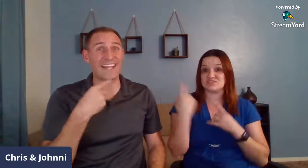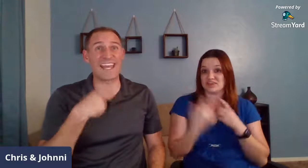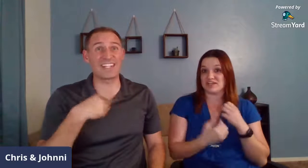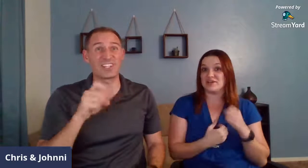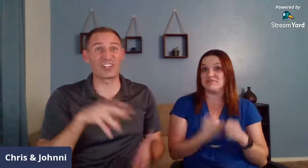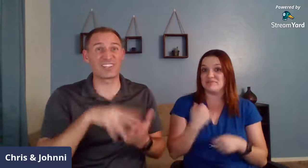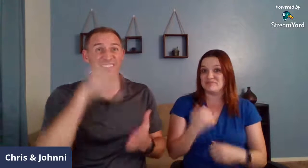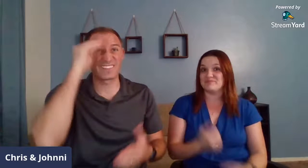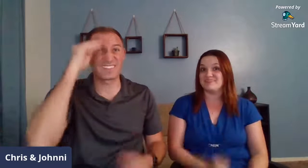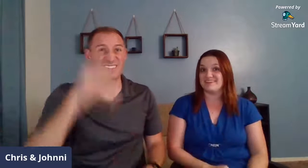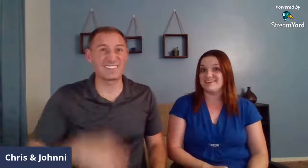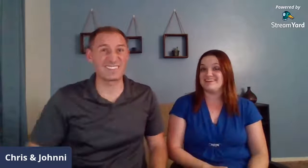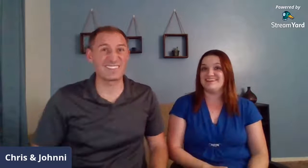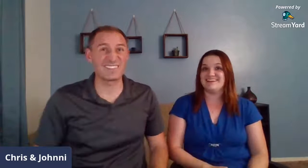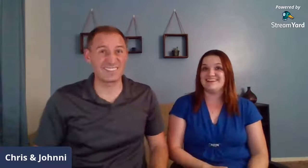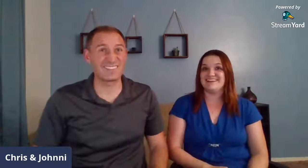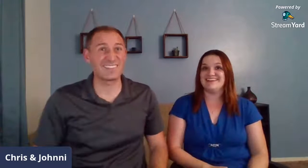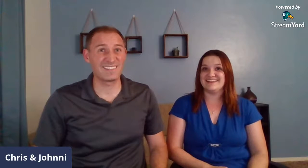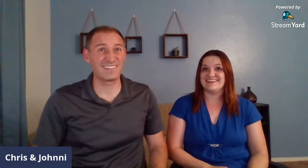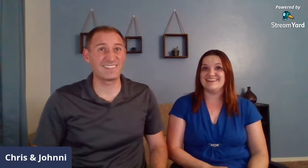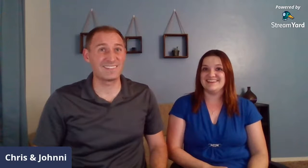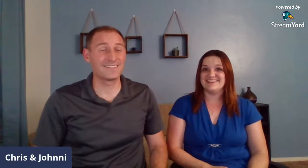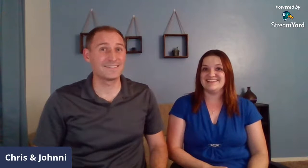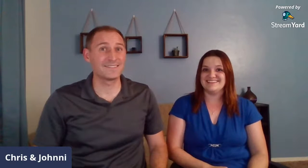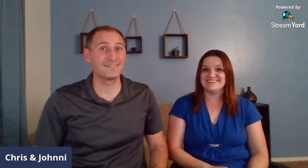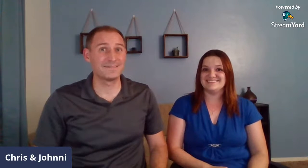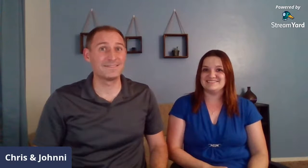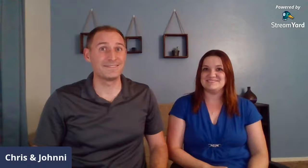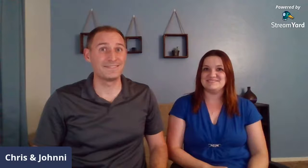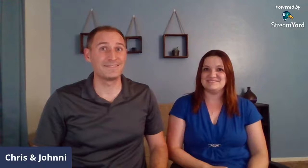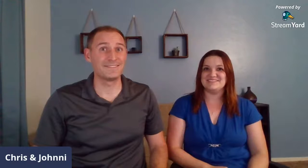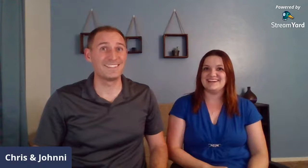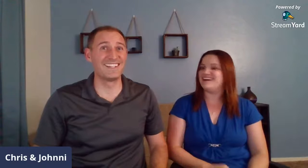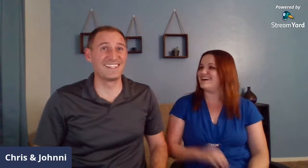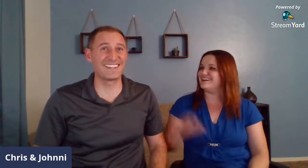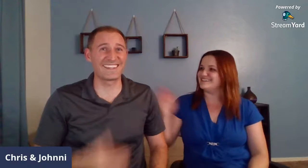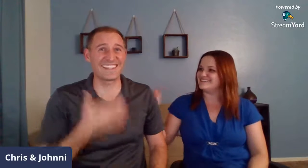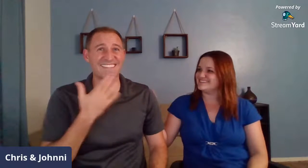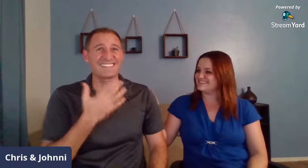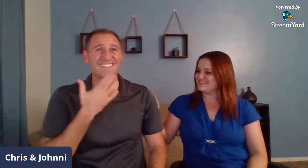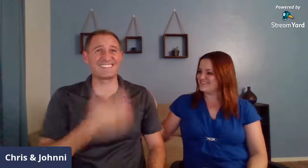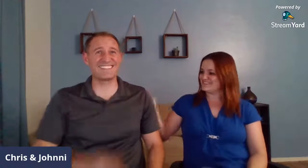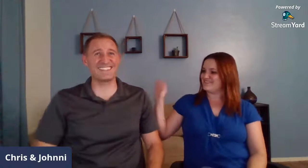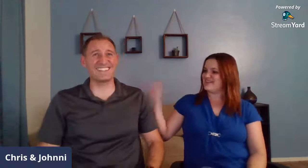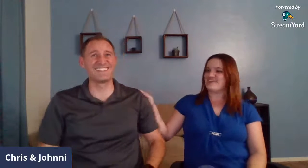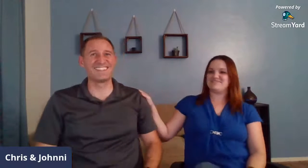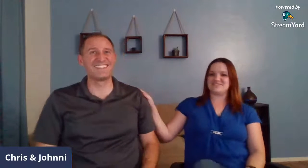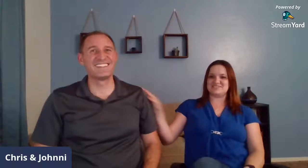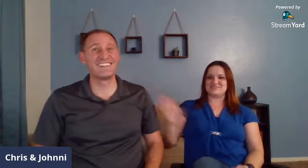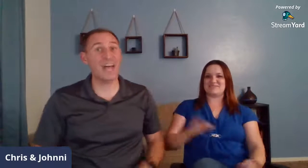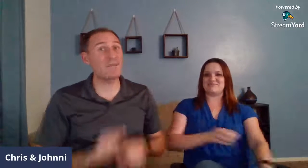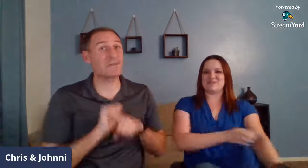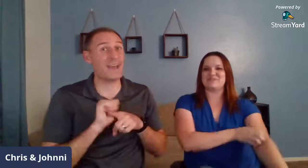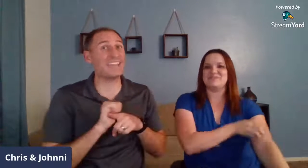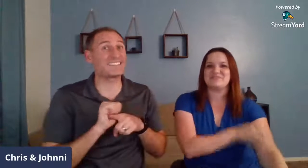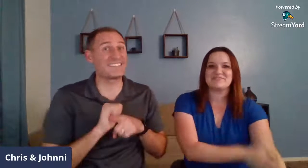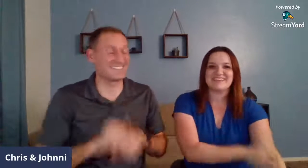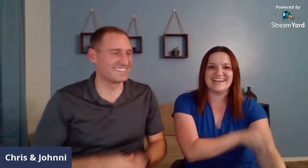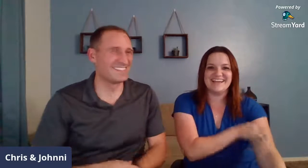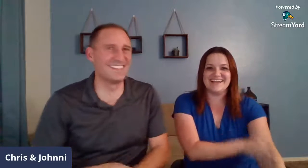I for had to him. learn. Yeah. Yeah. Oh, it's so good. Aw. Thanks. See, babe? Told you were getting I've been better. practicing. I